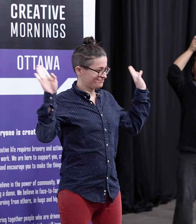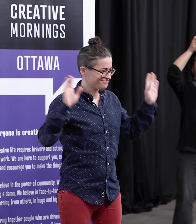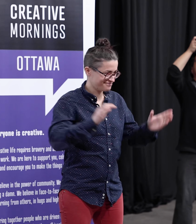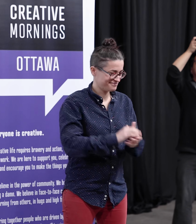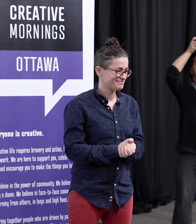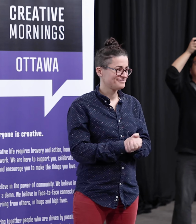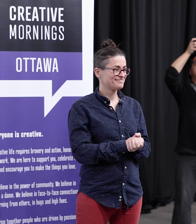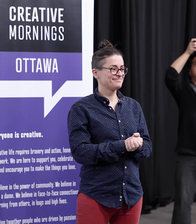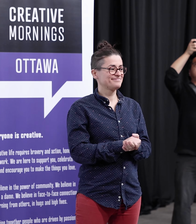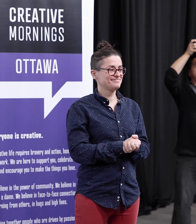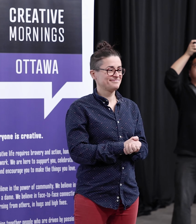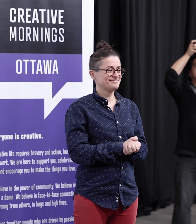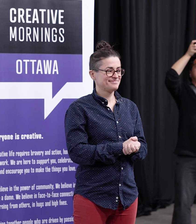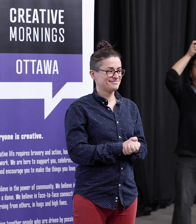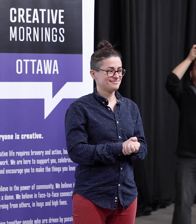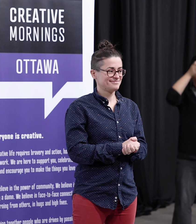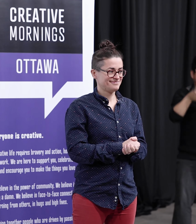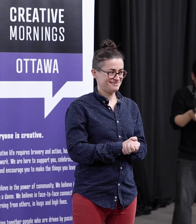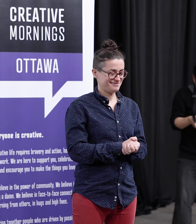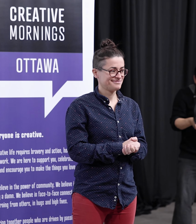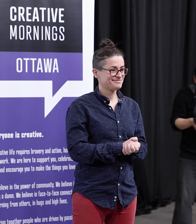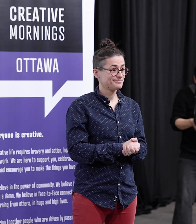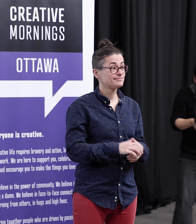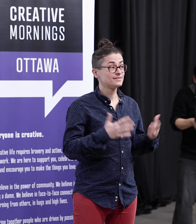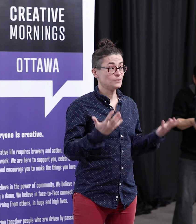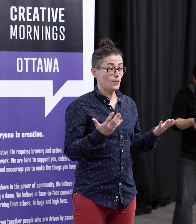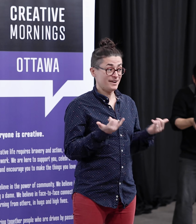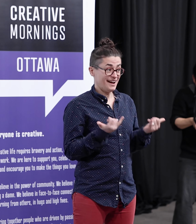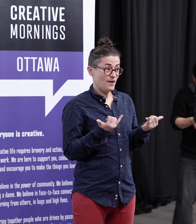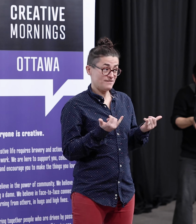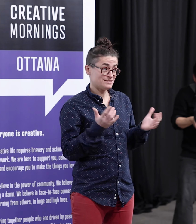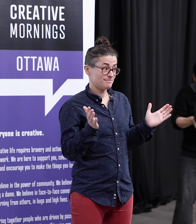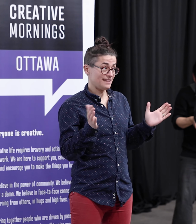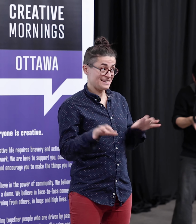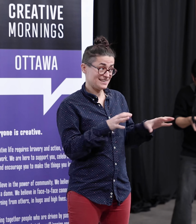is what we want to incorporate in a sense walk.